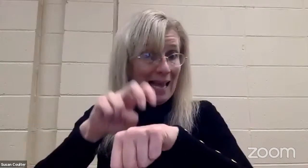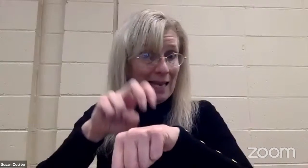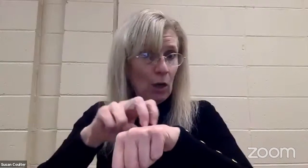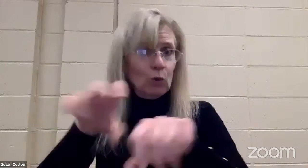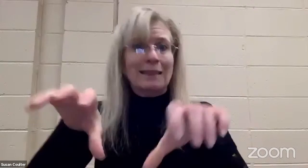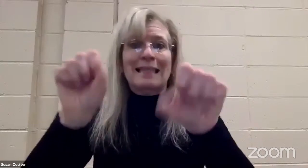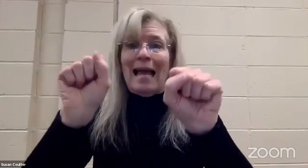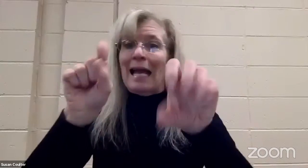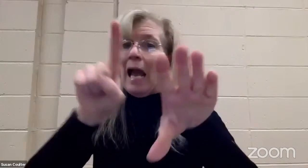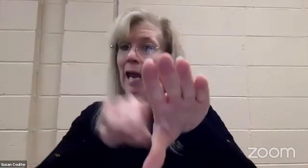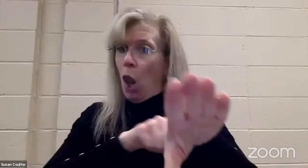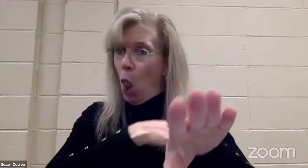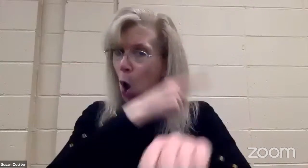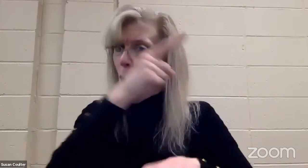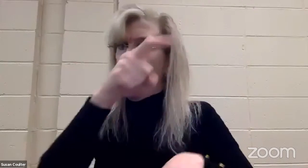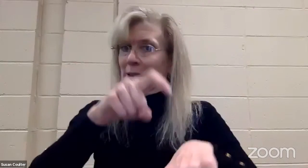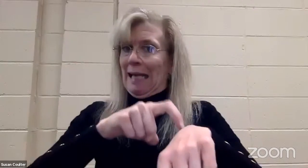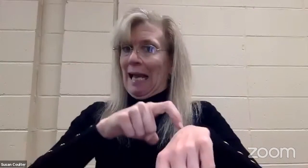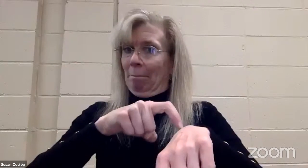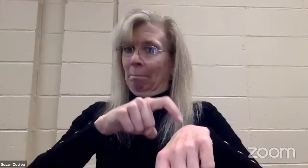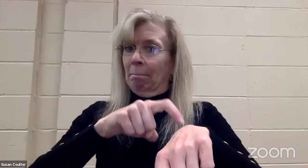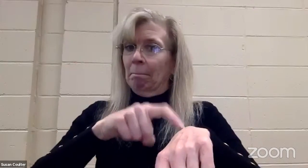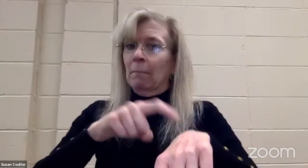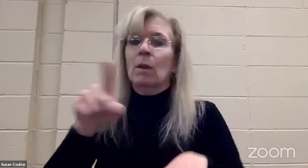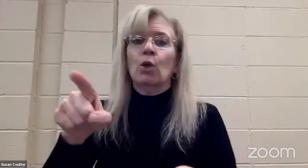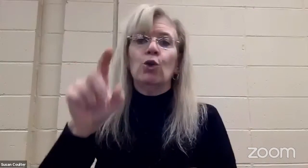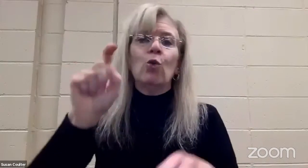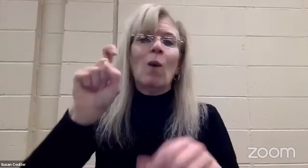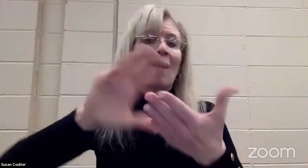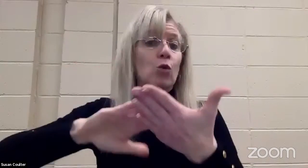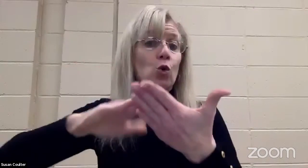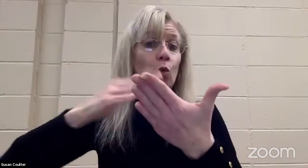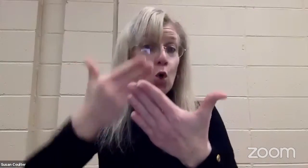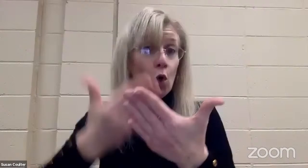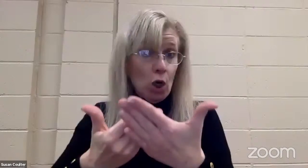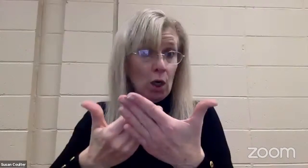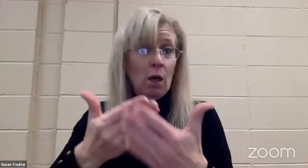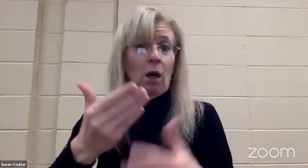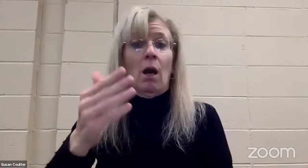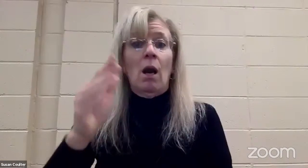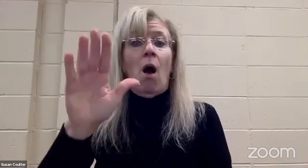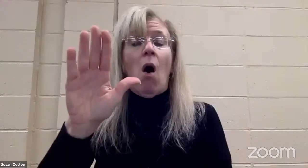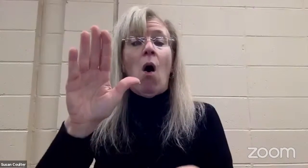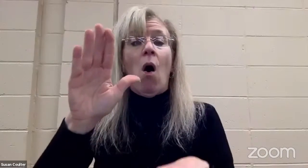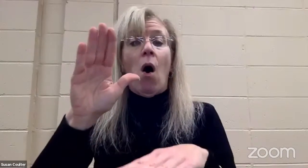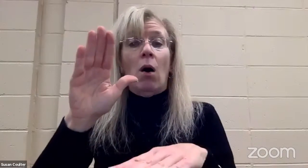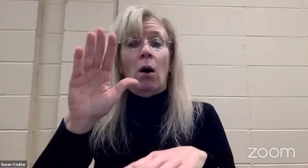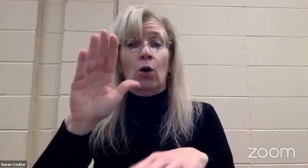Sweet potatoes take a long time. You have to